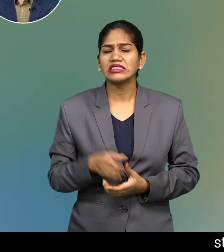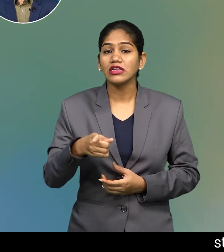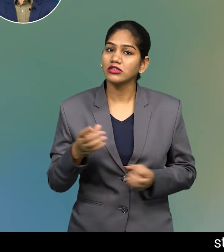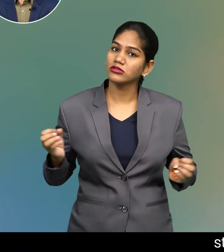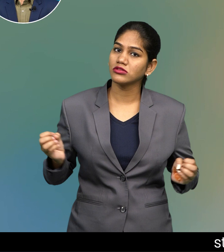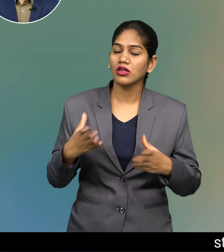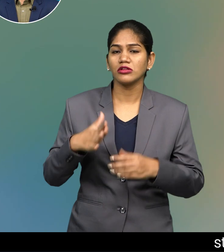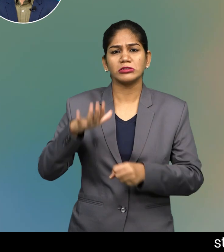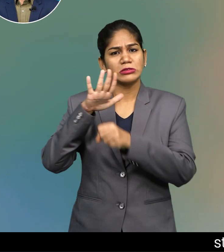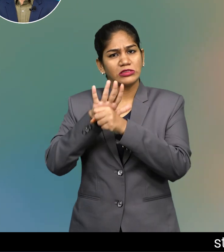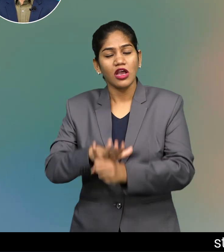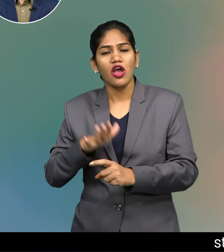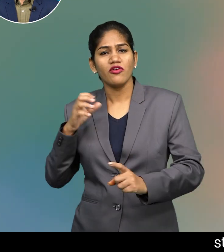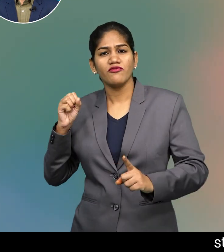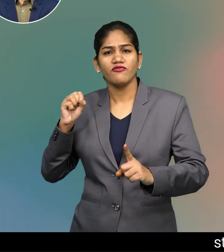started forcing